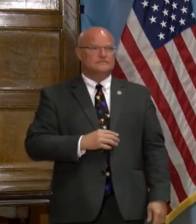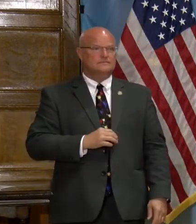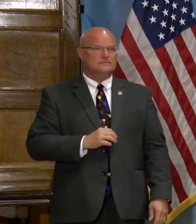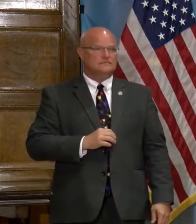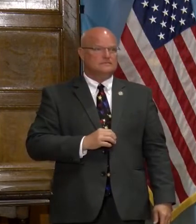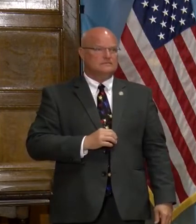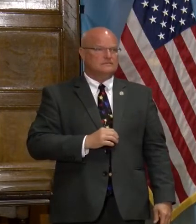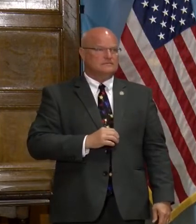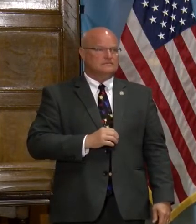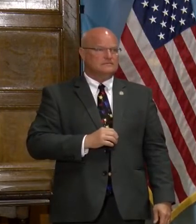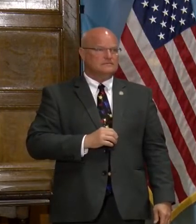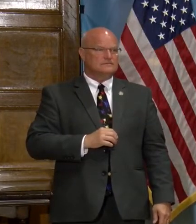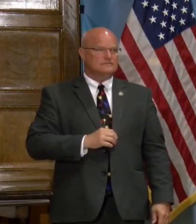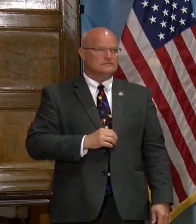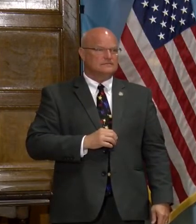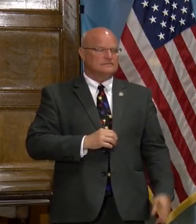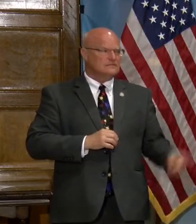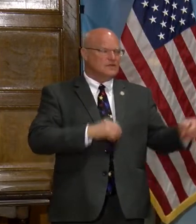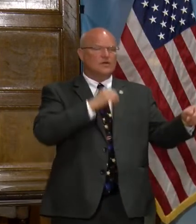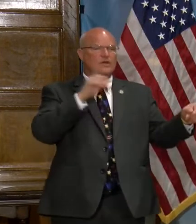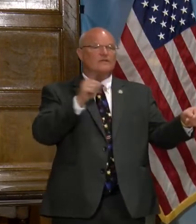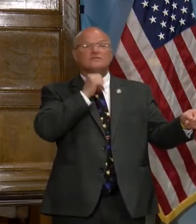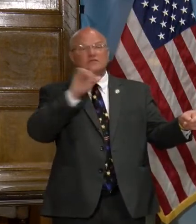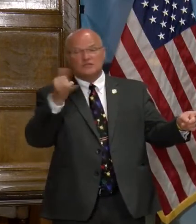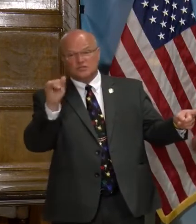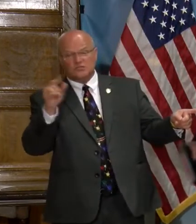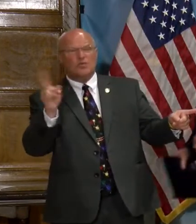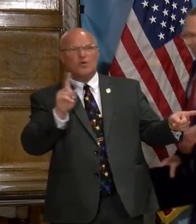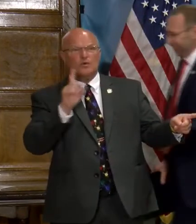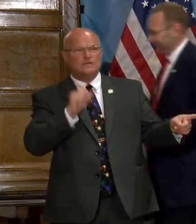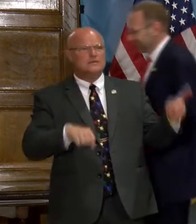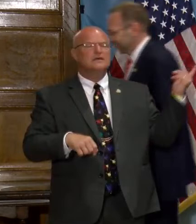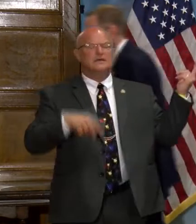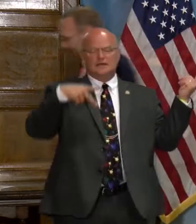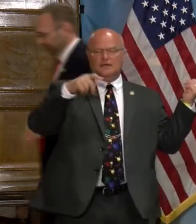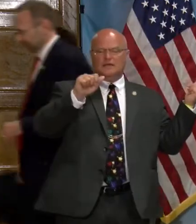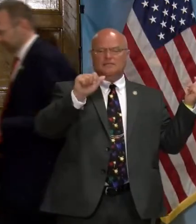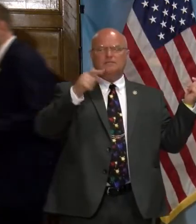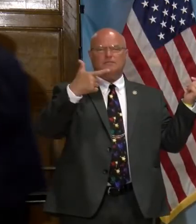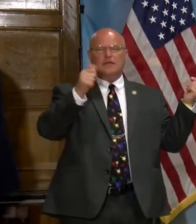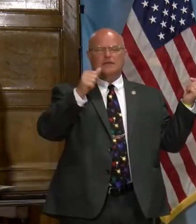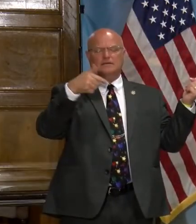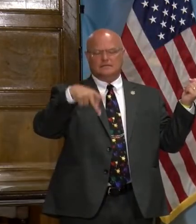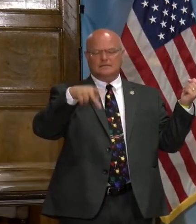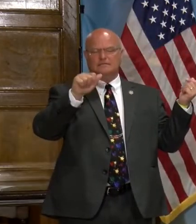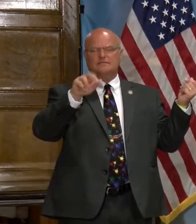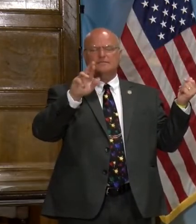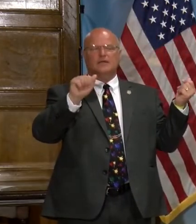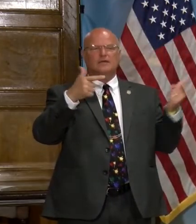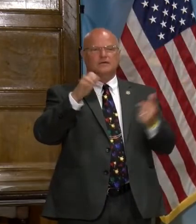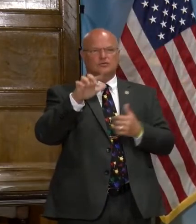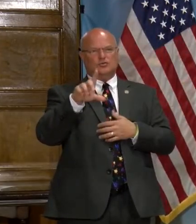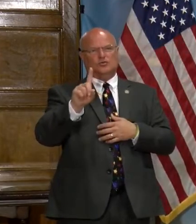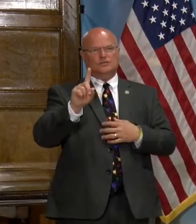it? Where was it, Jonesboro? It was in Paragould.